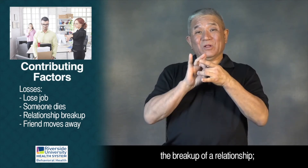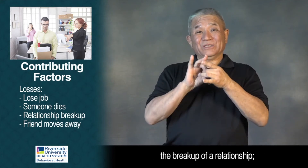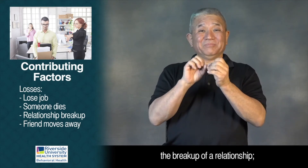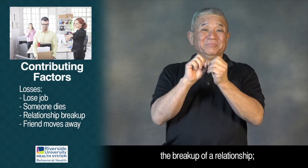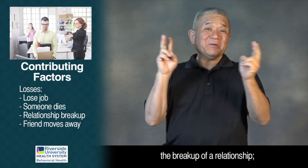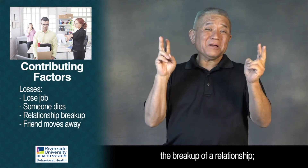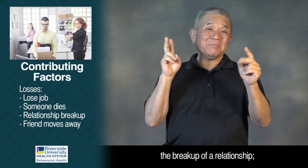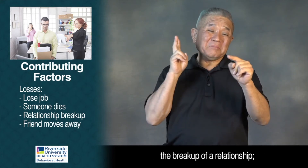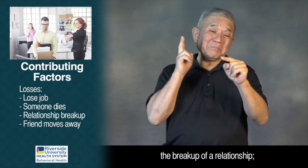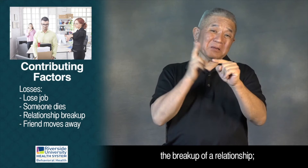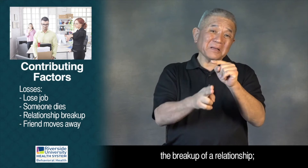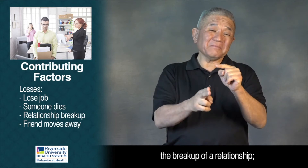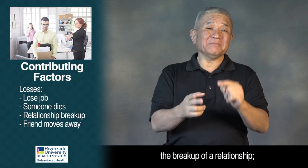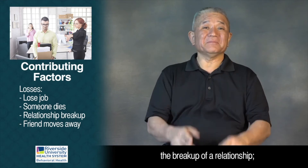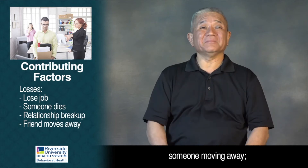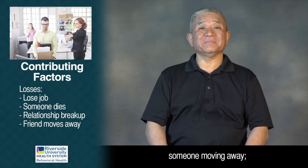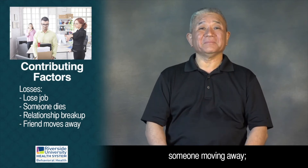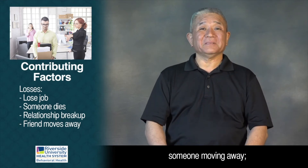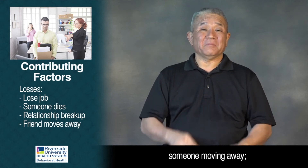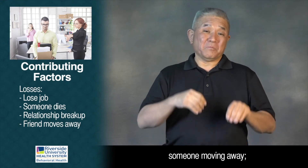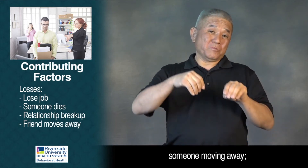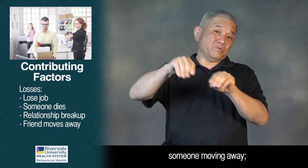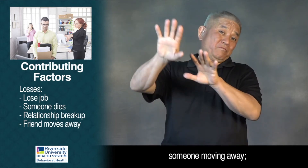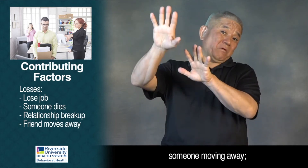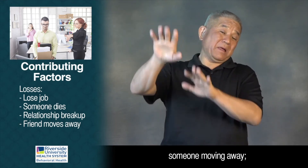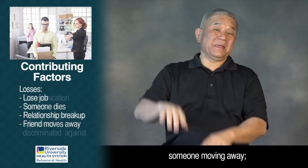the breakup of a relationship, someone moving away,